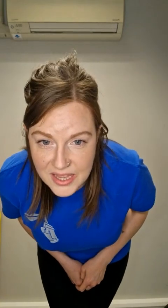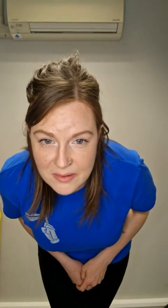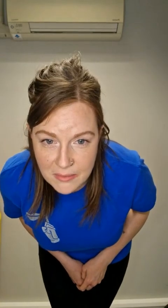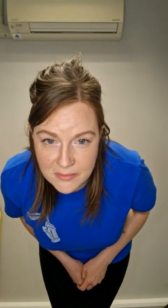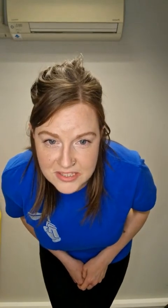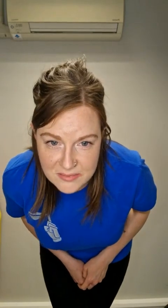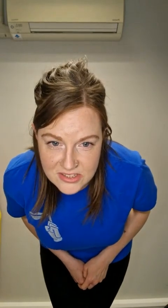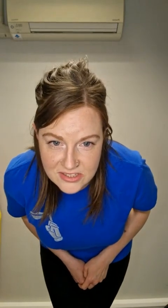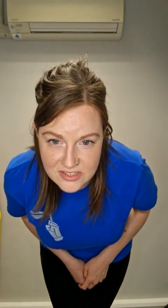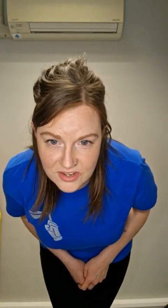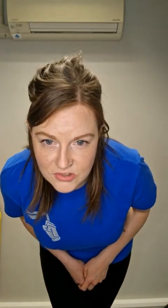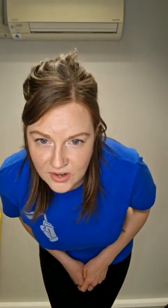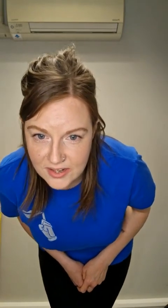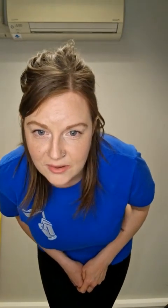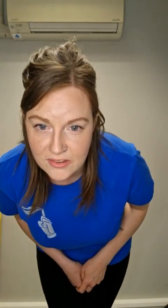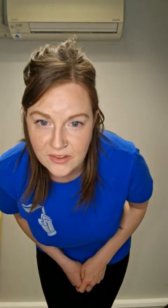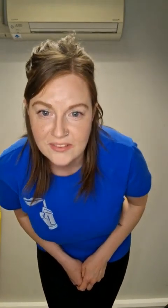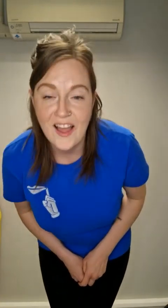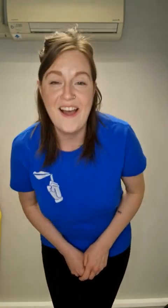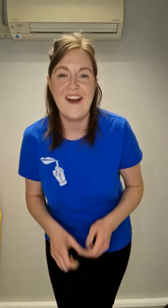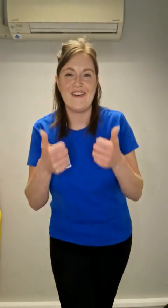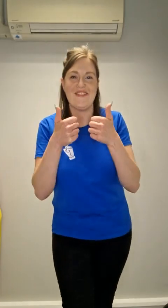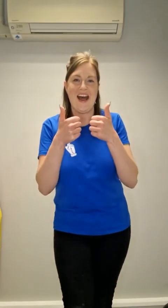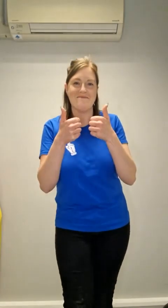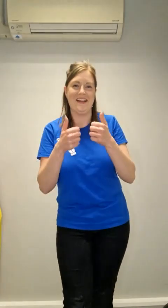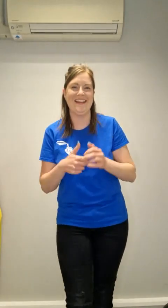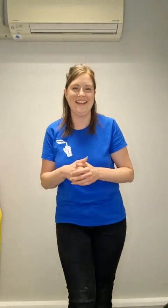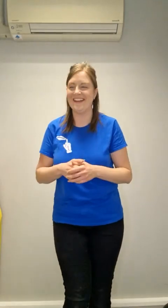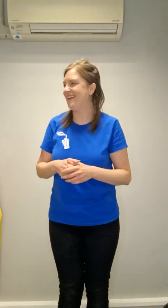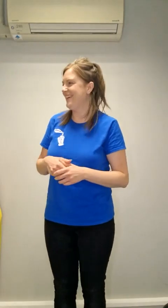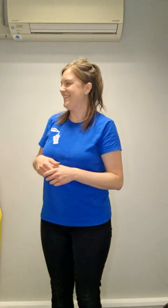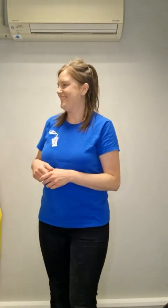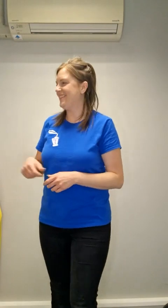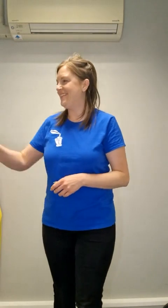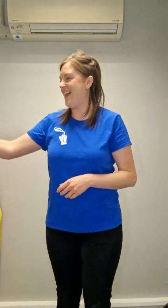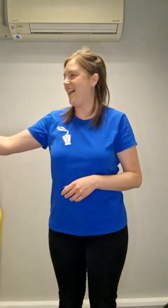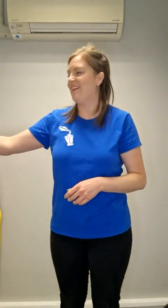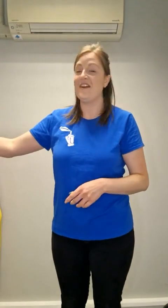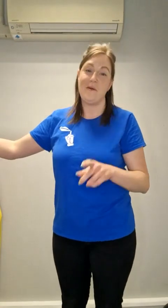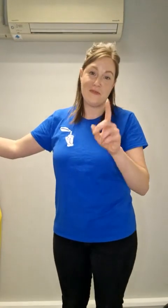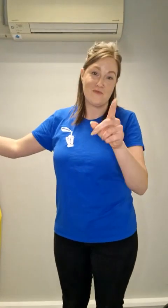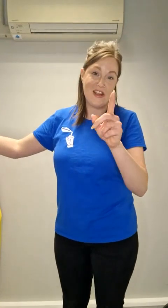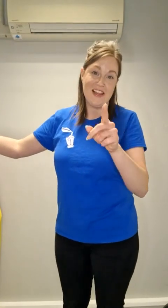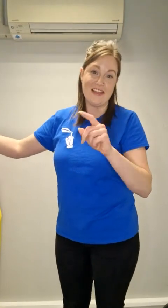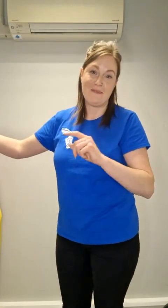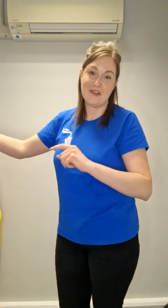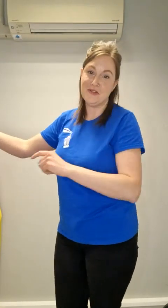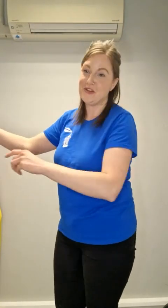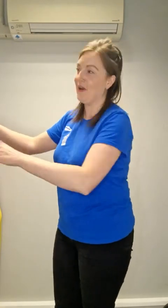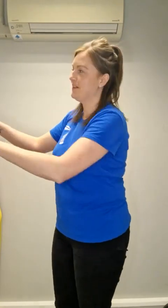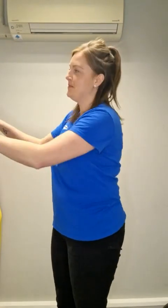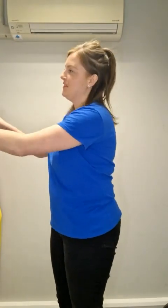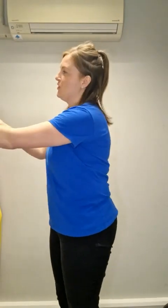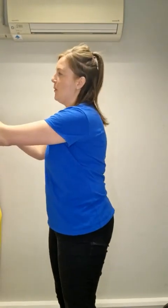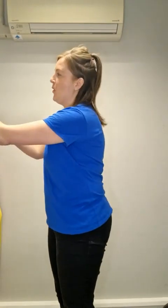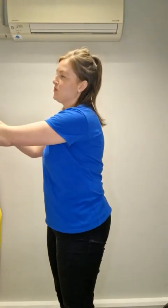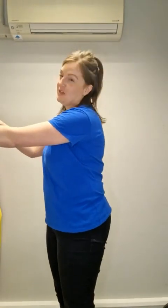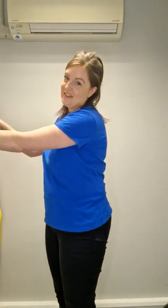My mum just mentioned she's done training with you. Ah, fab! So then, yeah, we really expect you, Charlotte, to be top notch at this